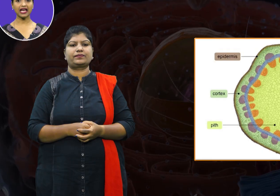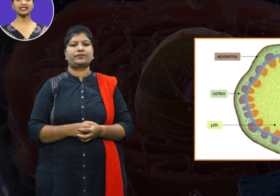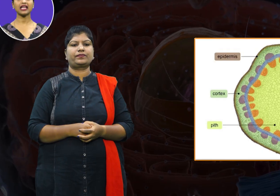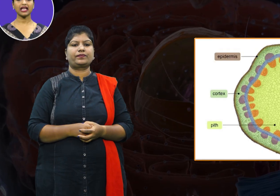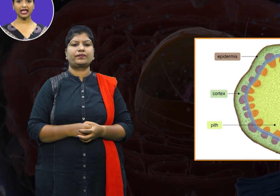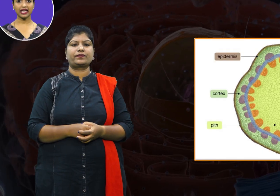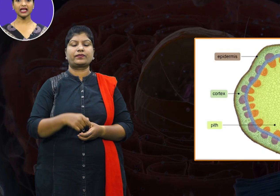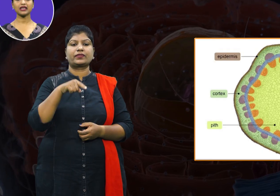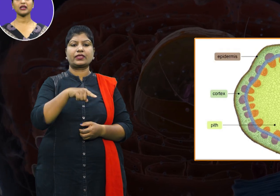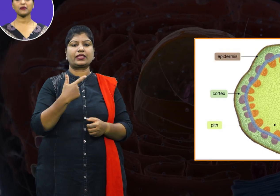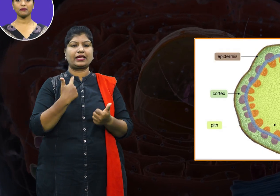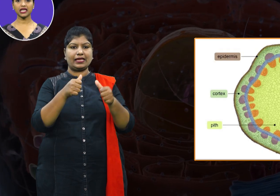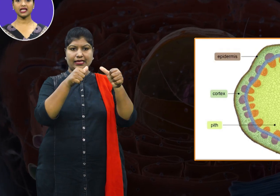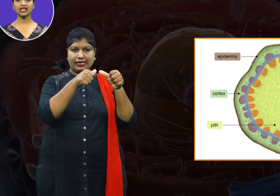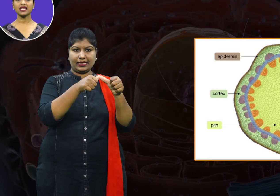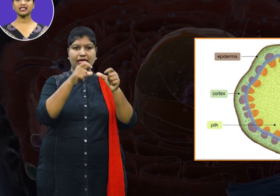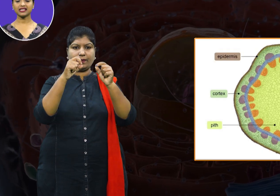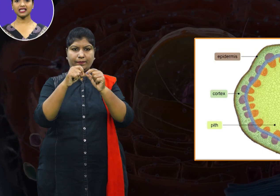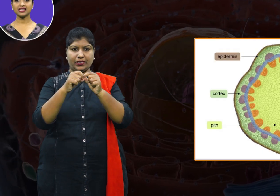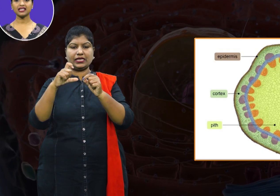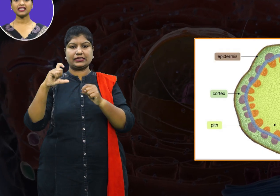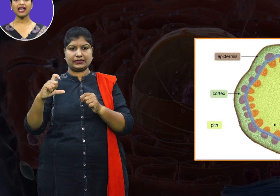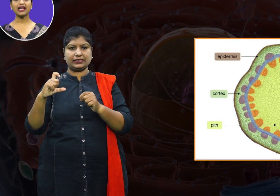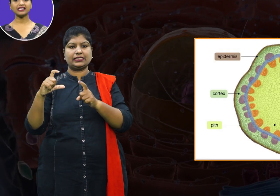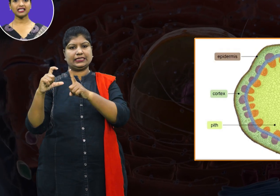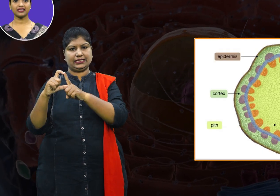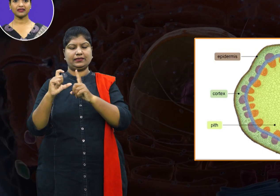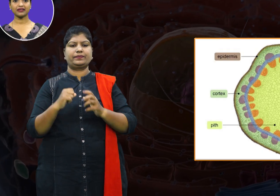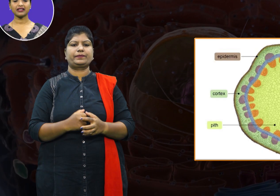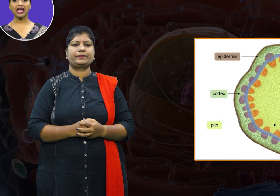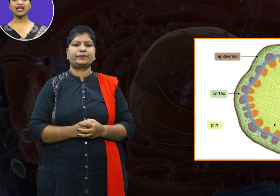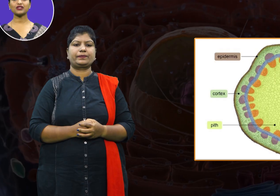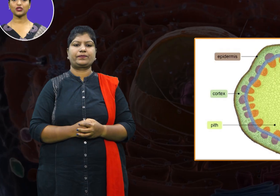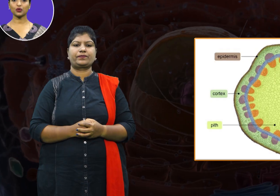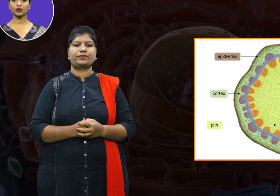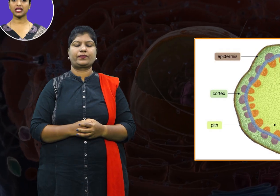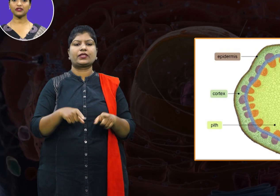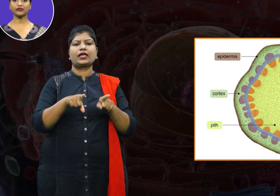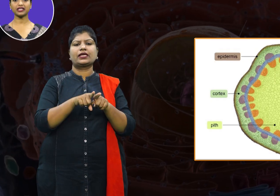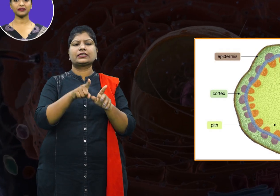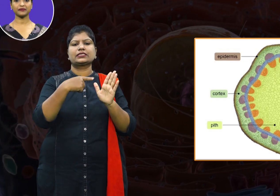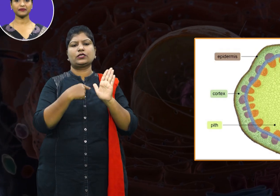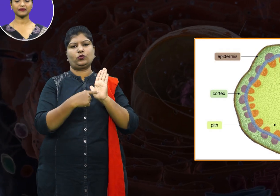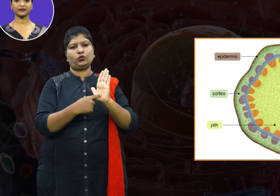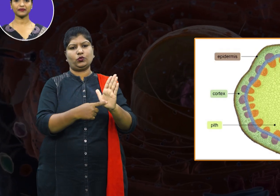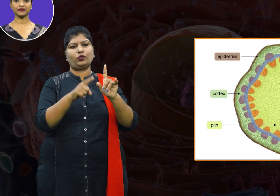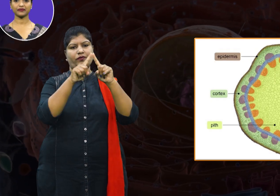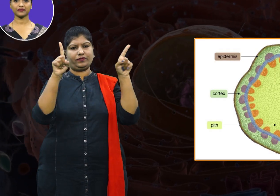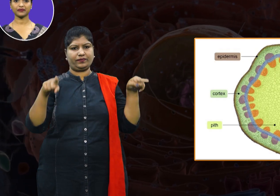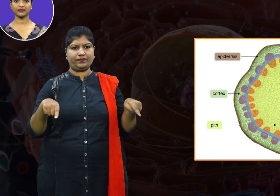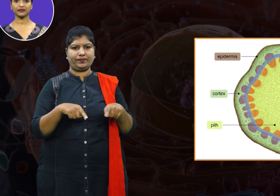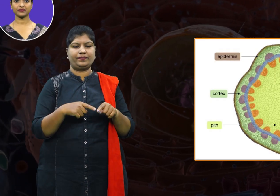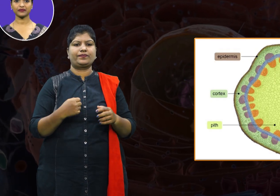marked as A, B, C and D as shown in the figure.